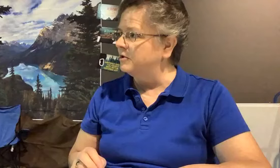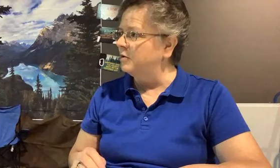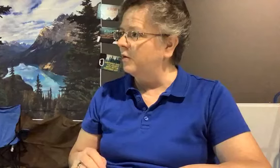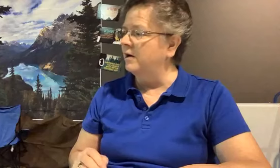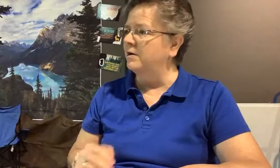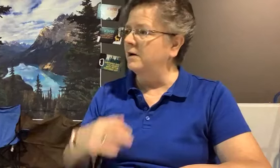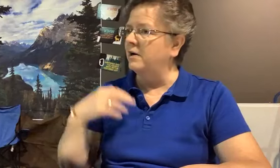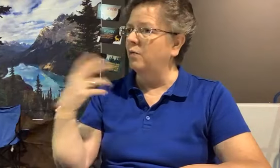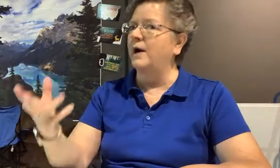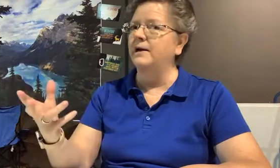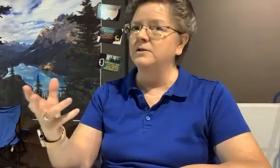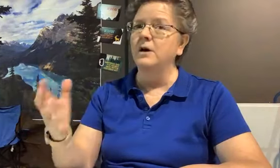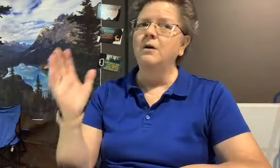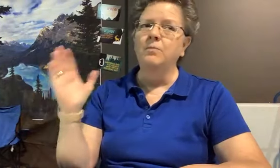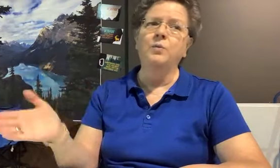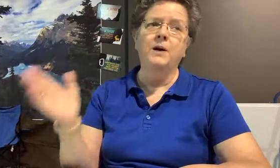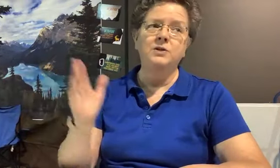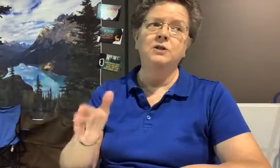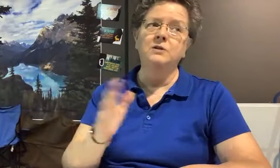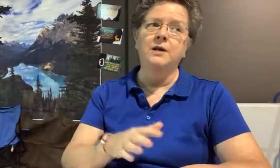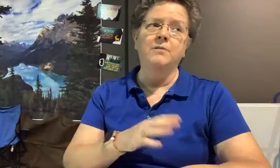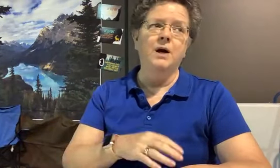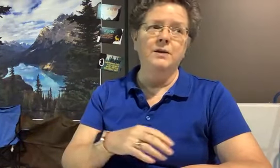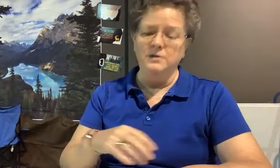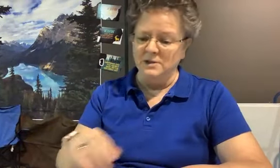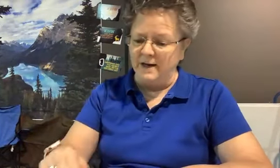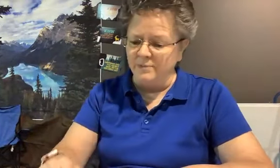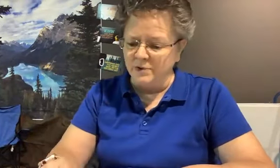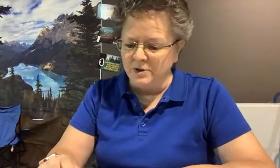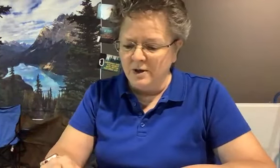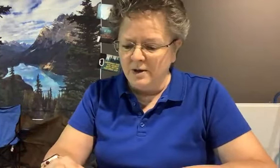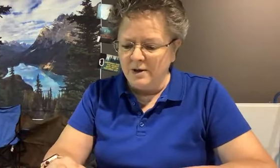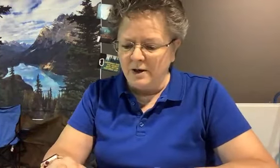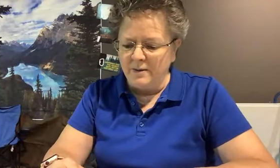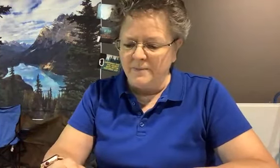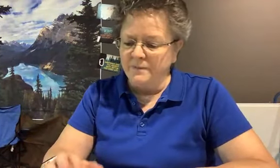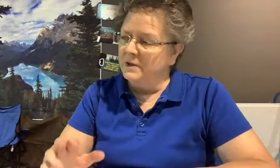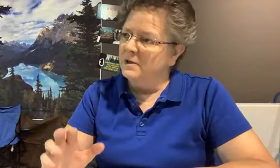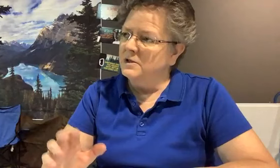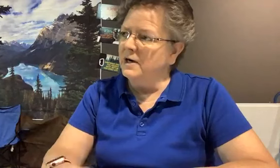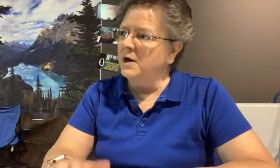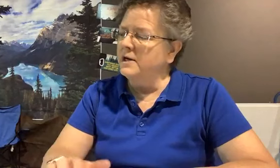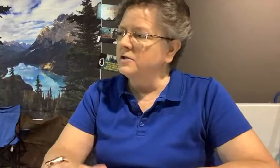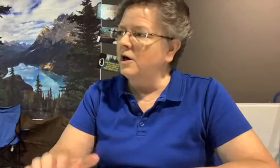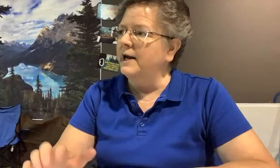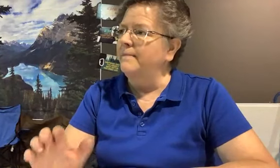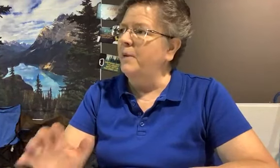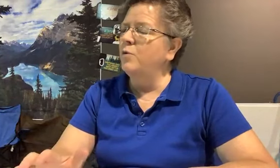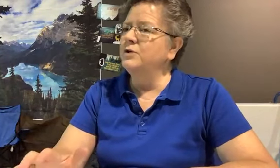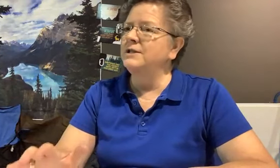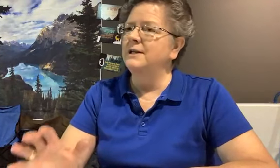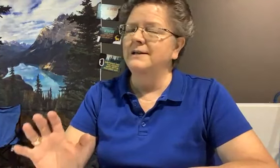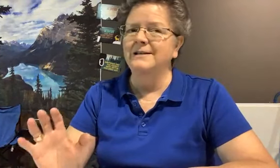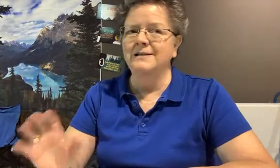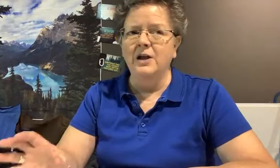you where it ranks, both by Jesus and by the disciples. Zechariah is called a